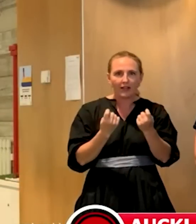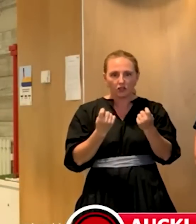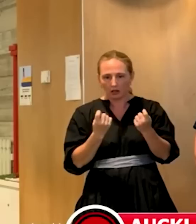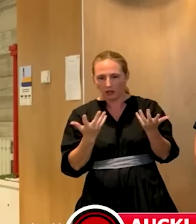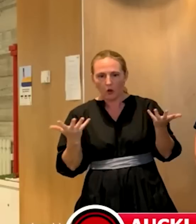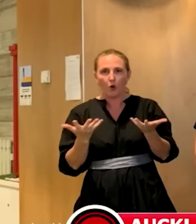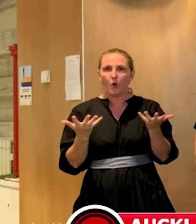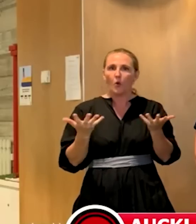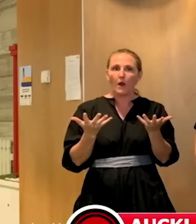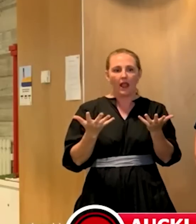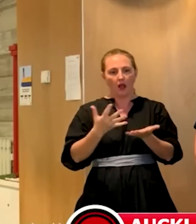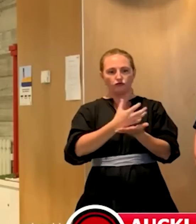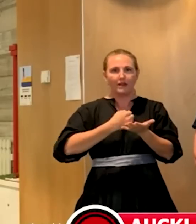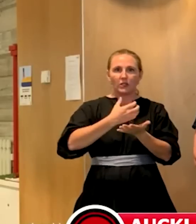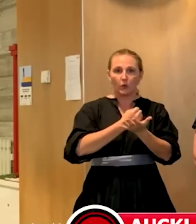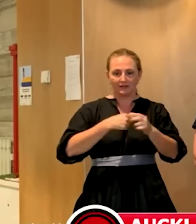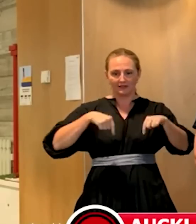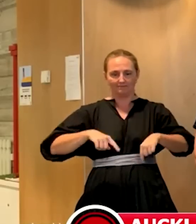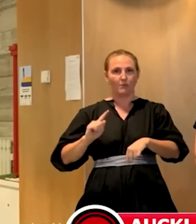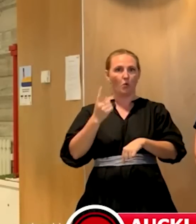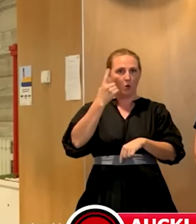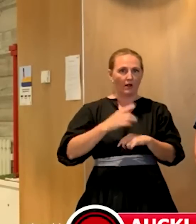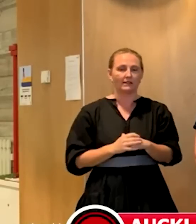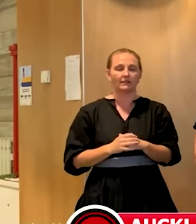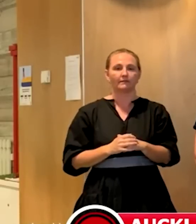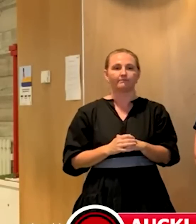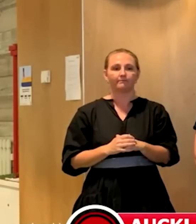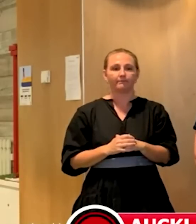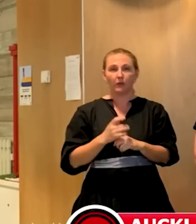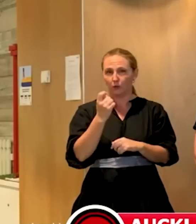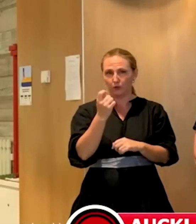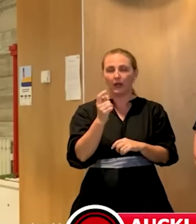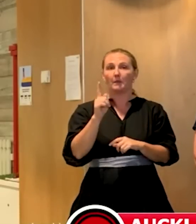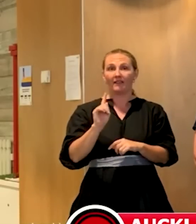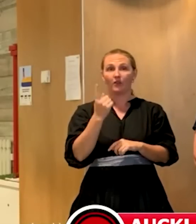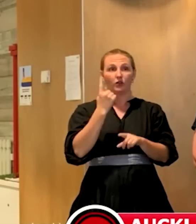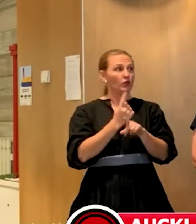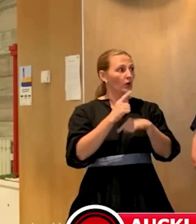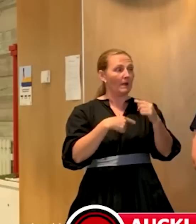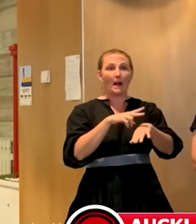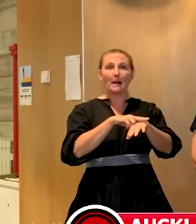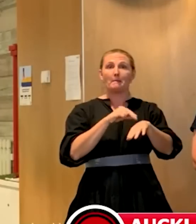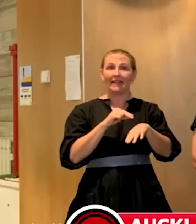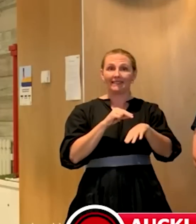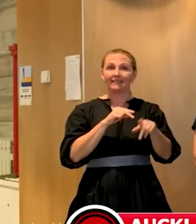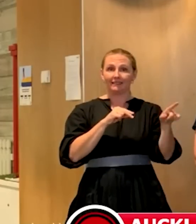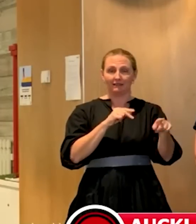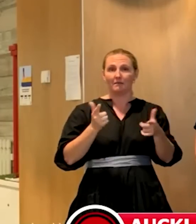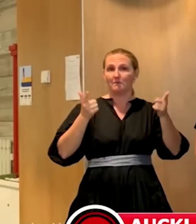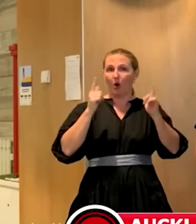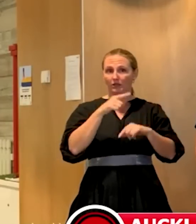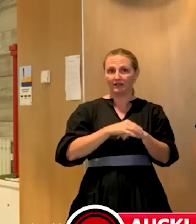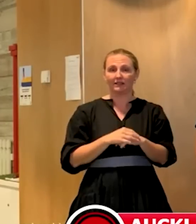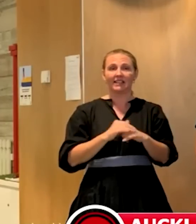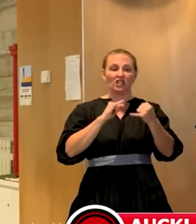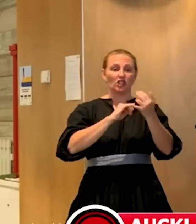and services around Tamaki Makaurau, I'm just going to pass now to Police Superintendent Shannon Gray. And Shannon, of course, the New Zealand Police have been a